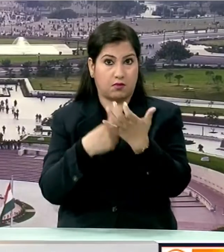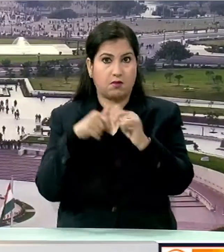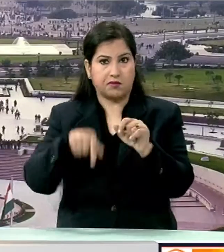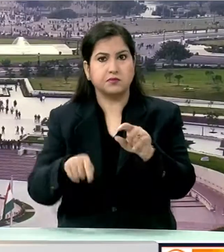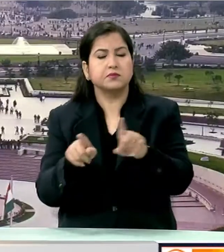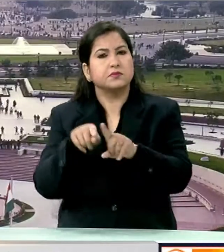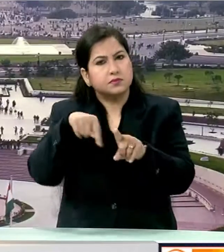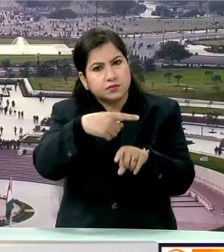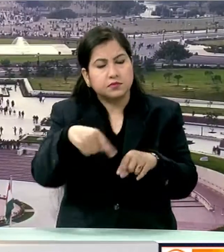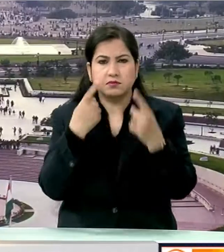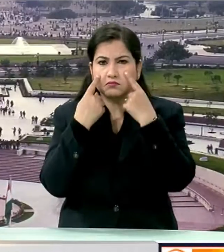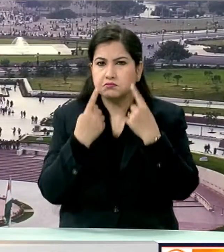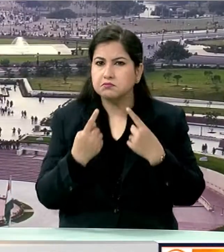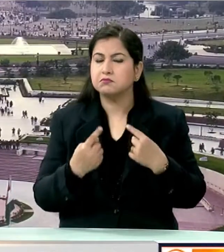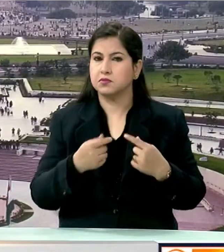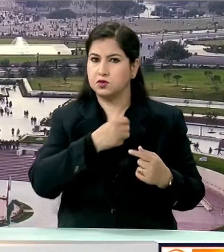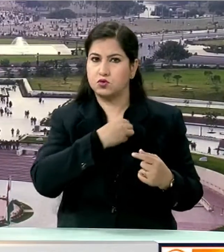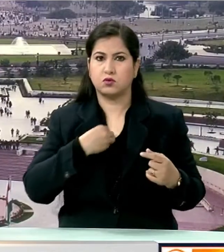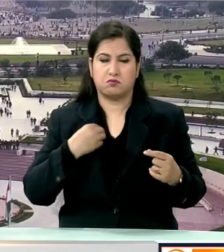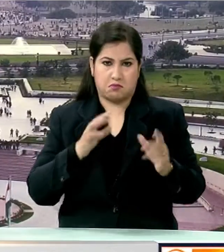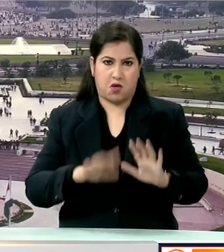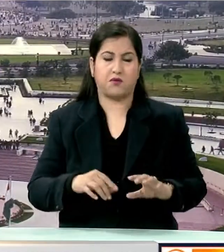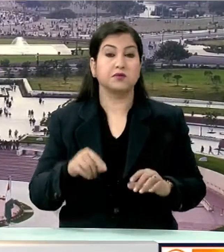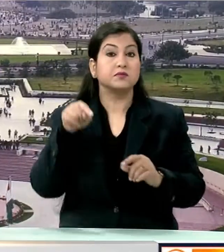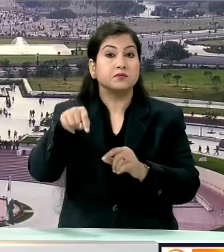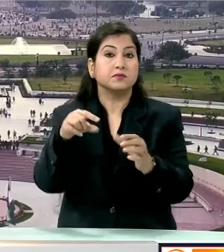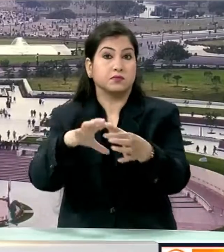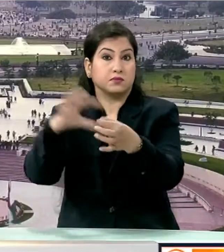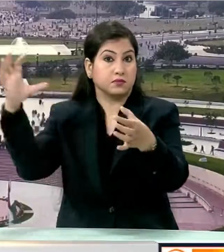contact them for screening. The Italian embassy has been